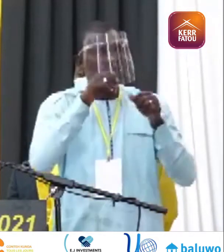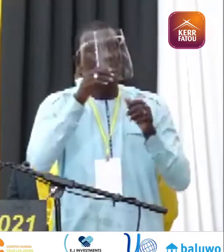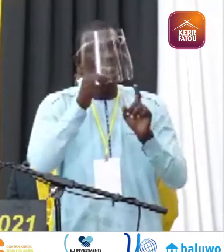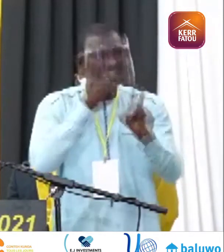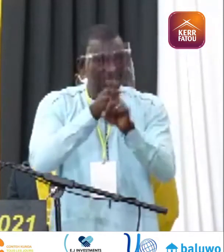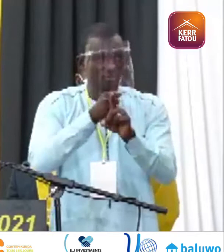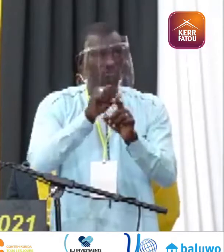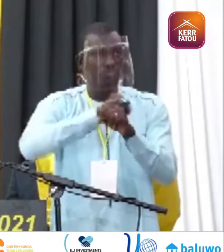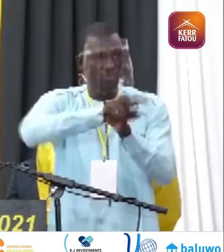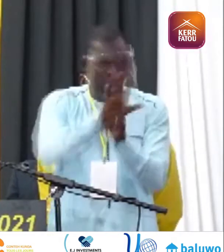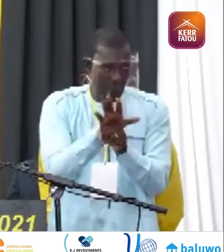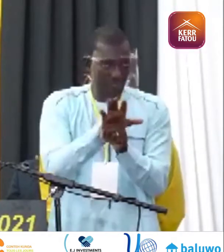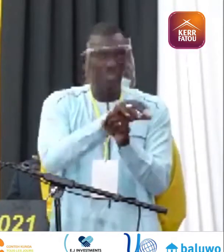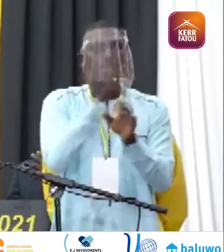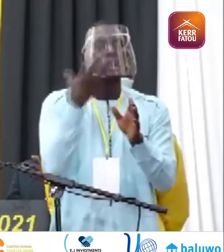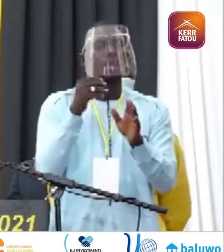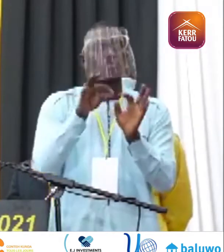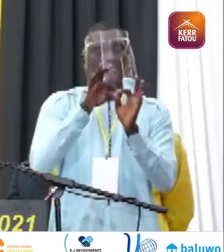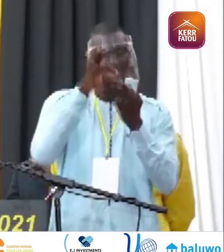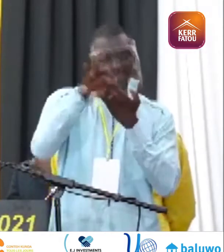of transmission and prevention.